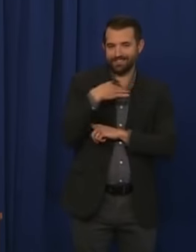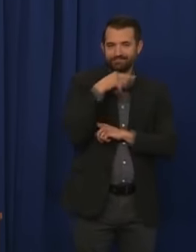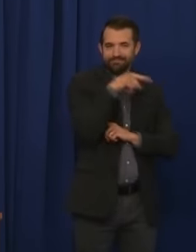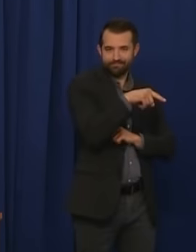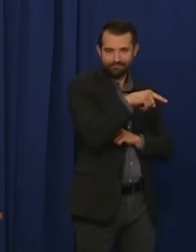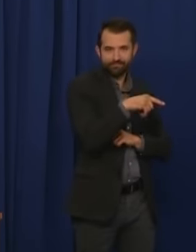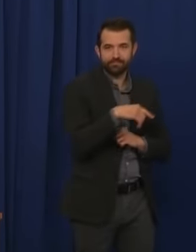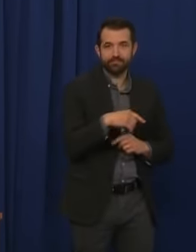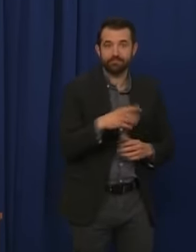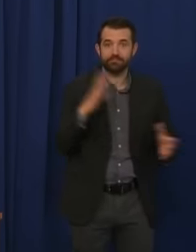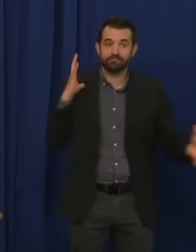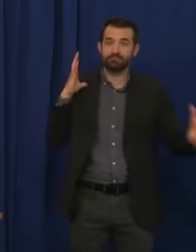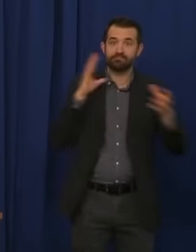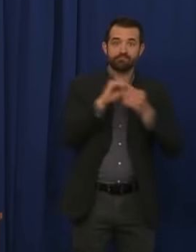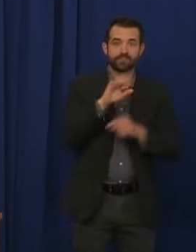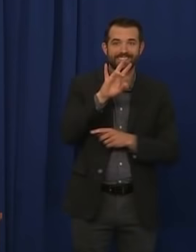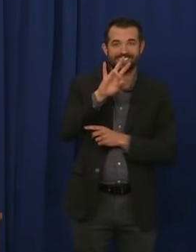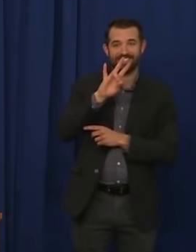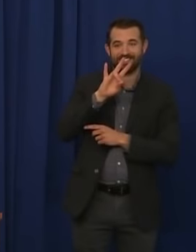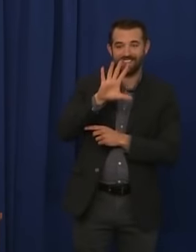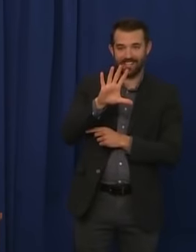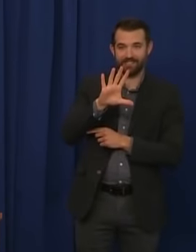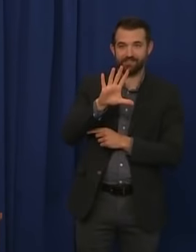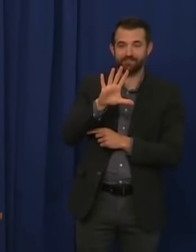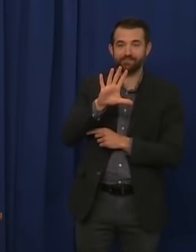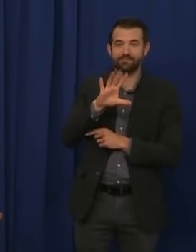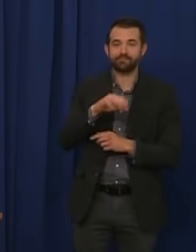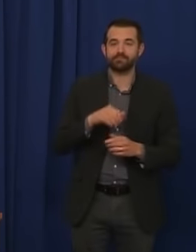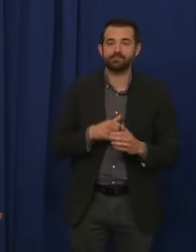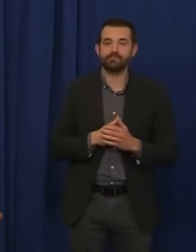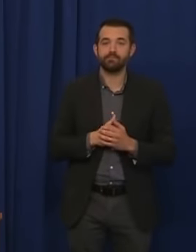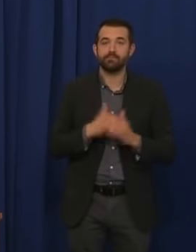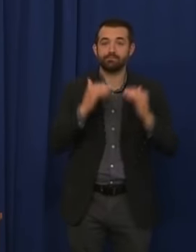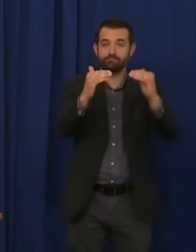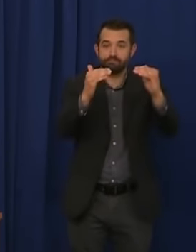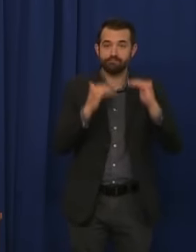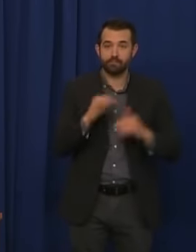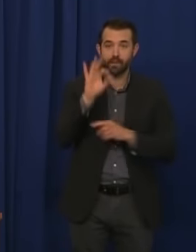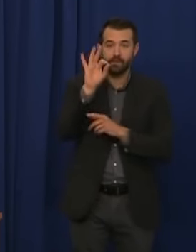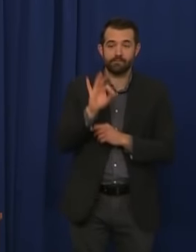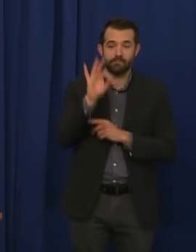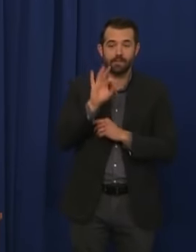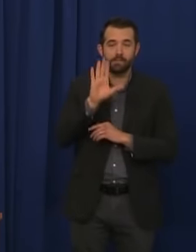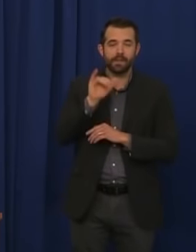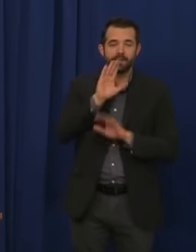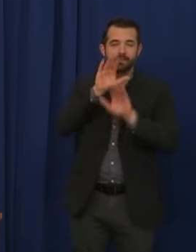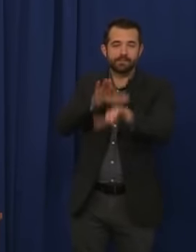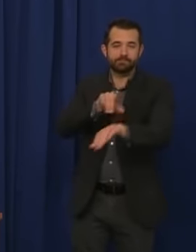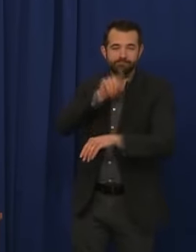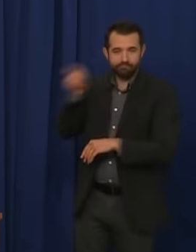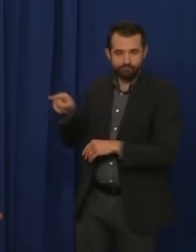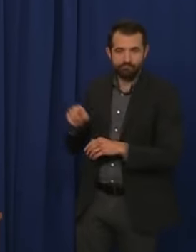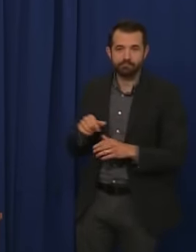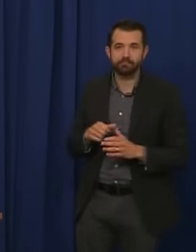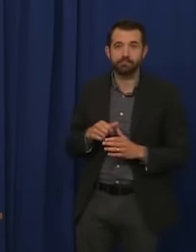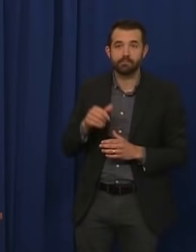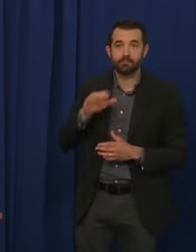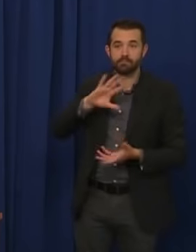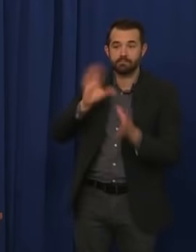total of 75. The next is Falmouth by the Sea, where there have been 8